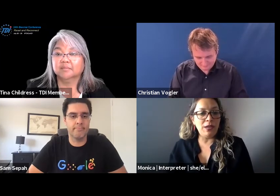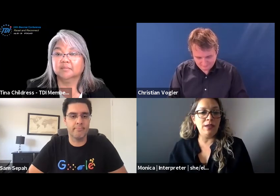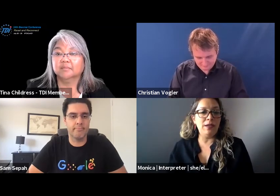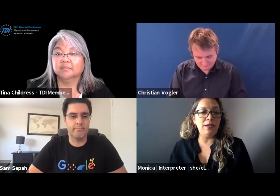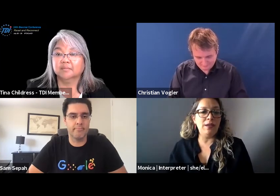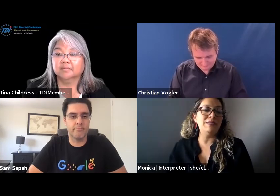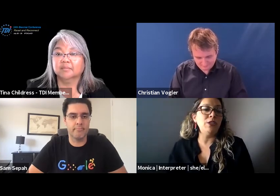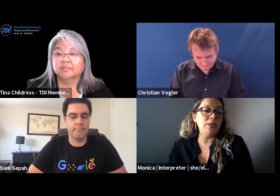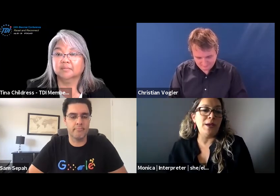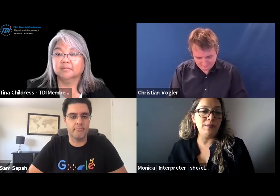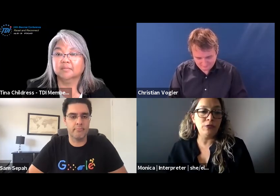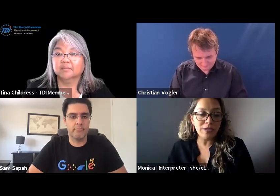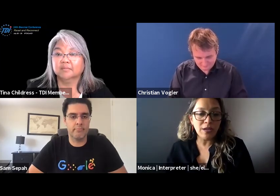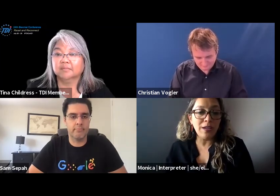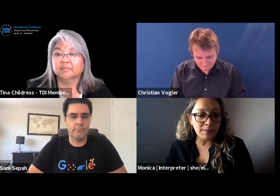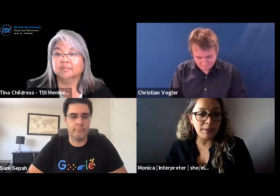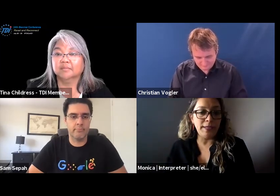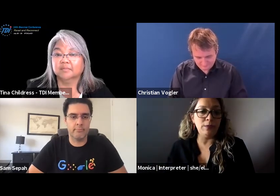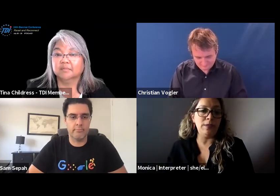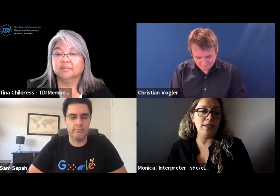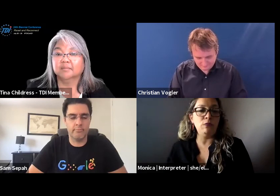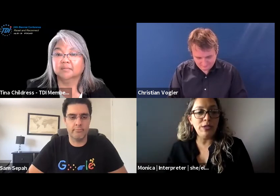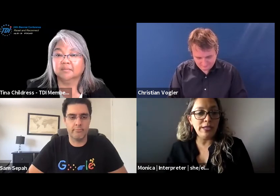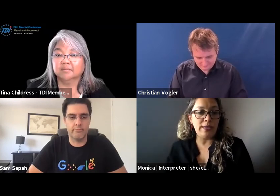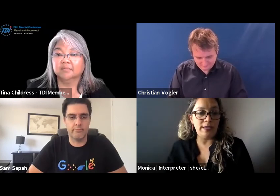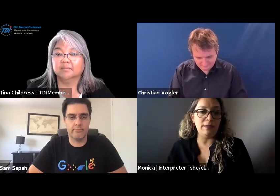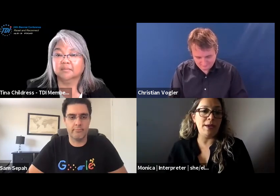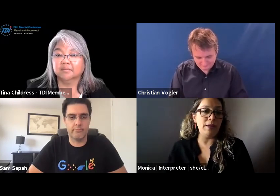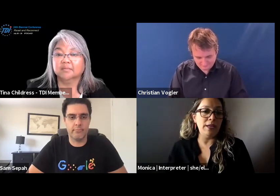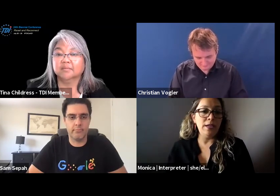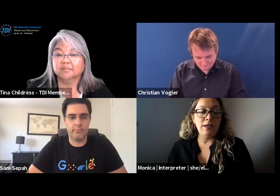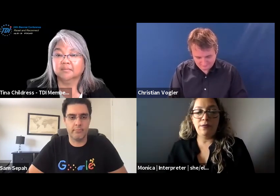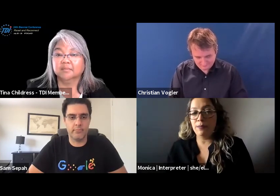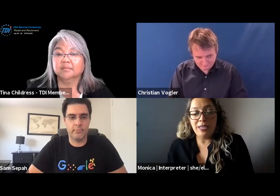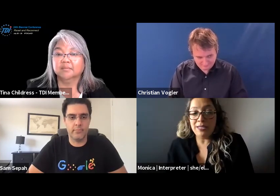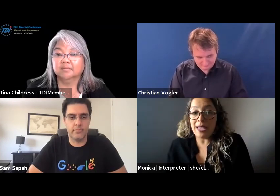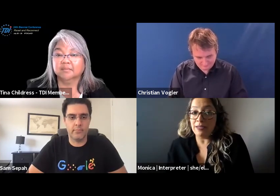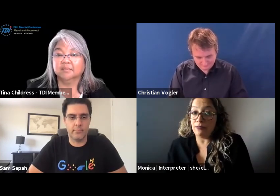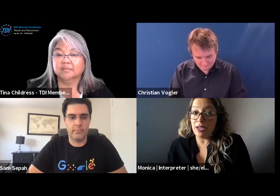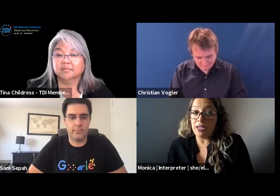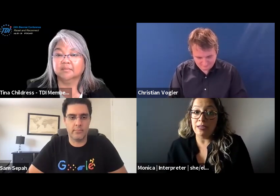challenging as much as possible. Just the concept of inclusivity, really thinking about it from beginning to end,